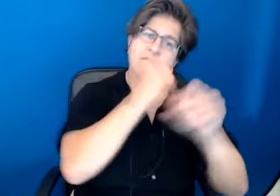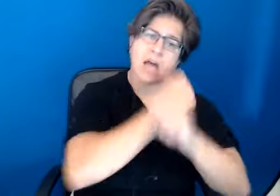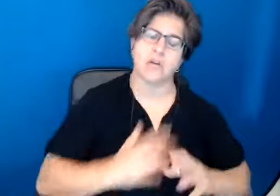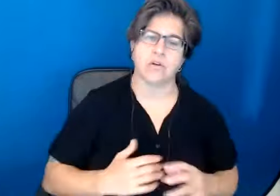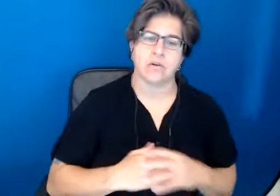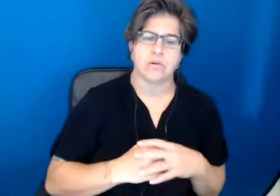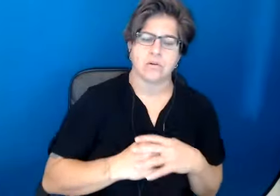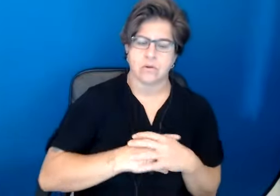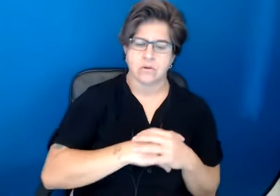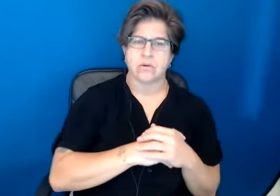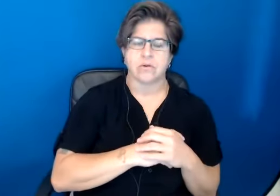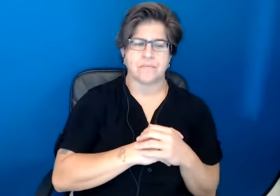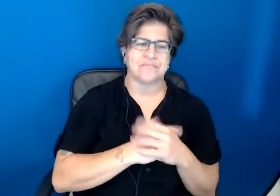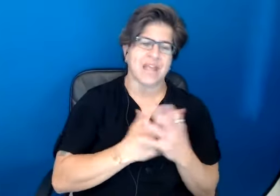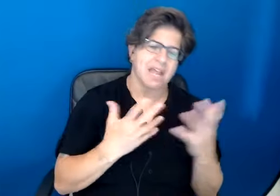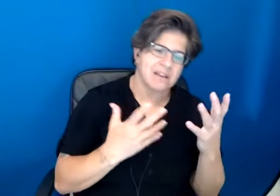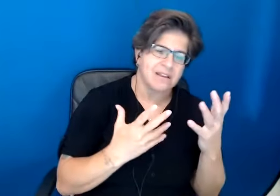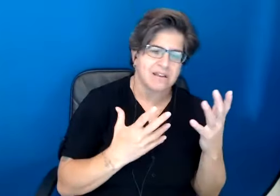would huff and I would bang doors, and I